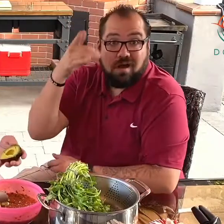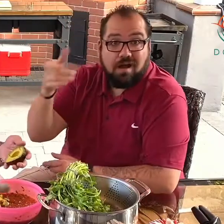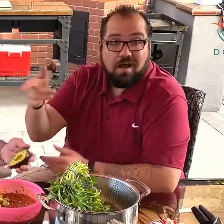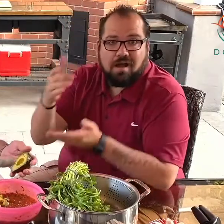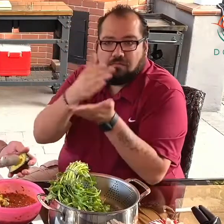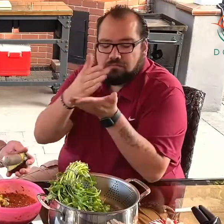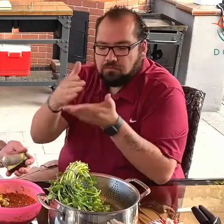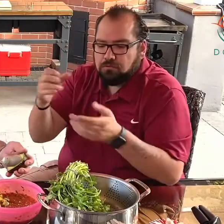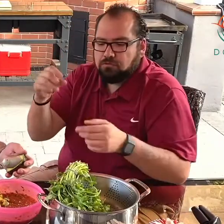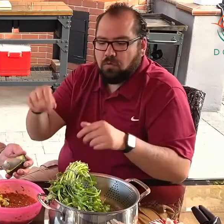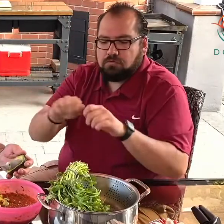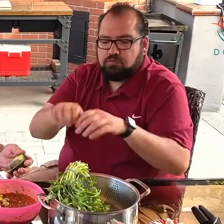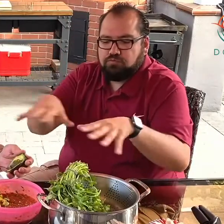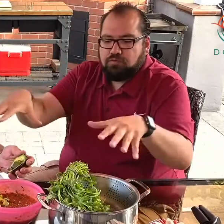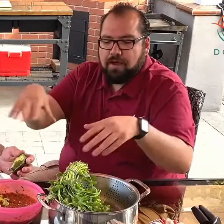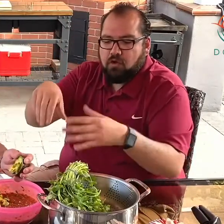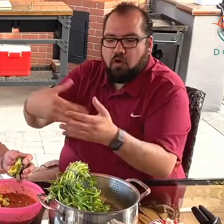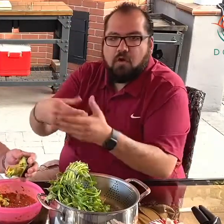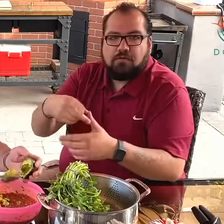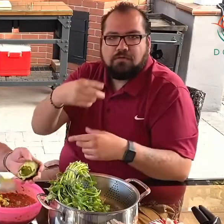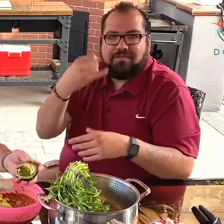The reason for he slices it like this,